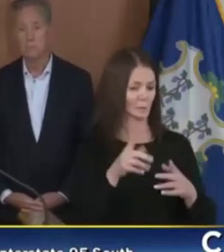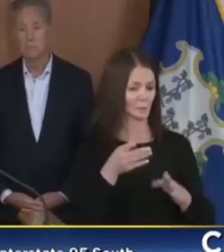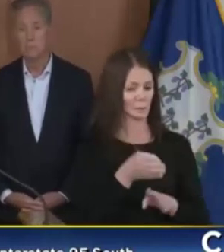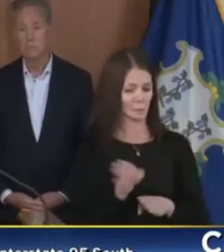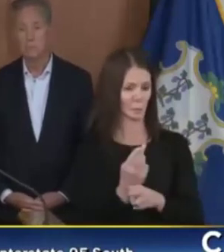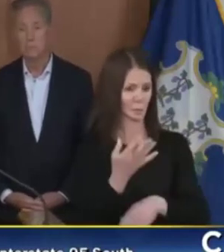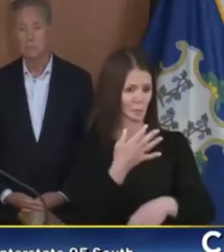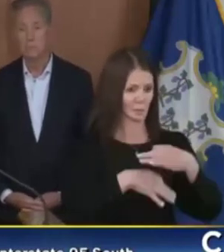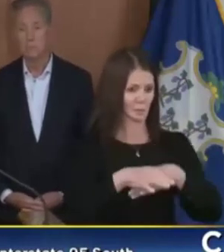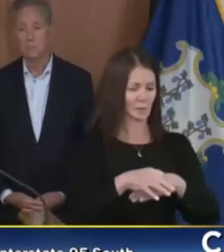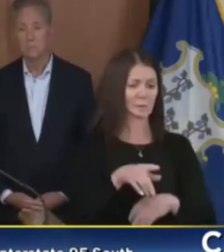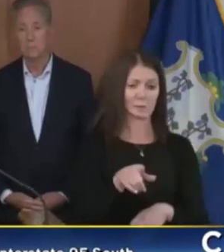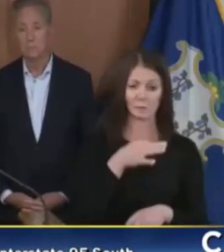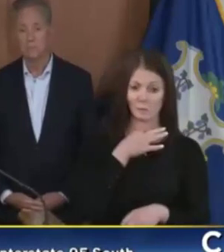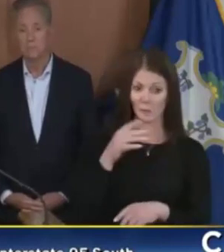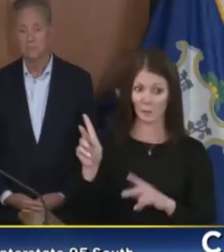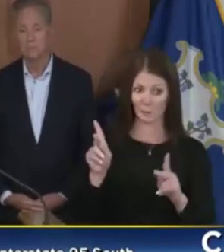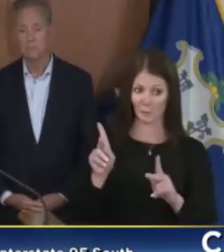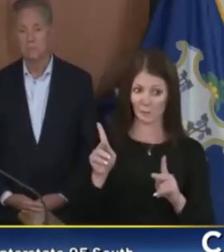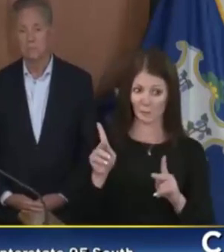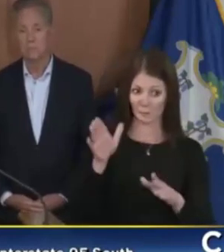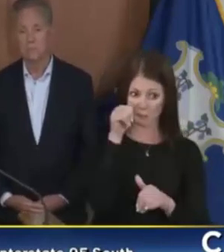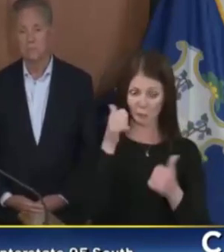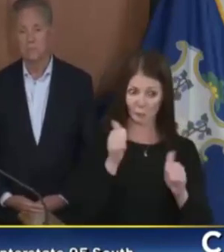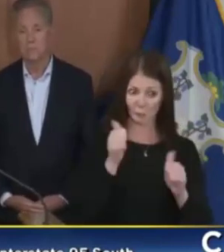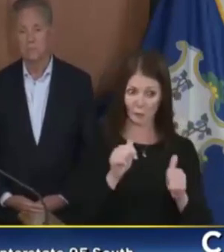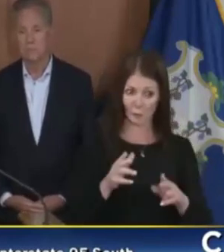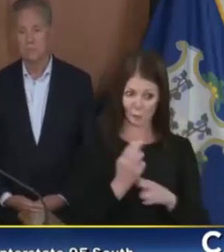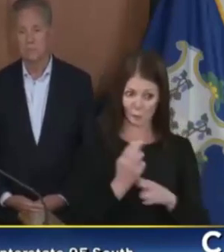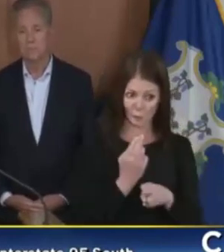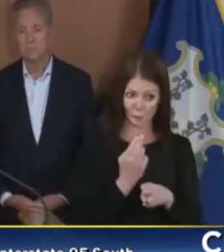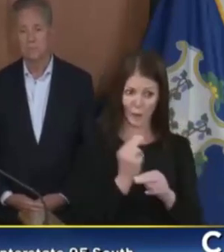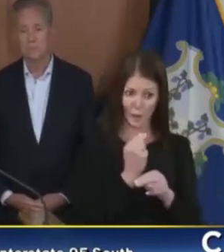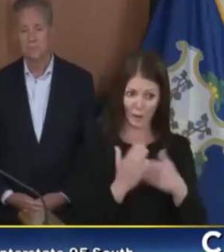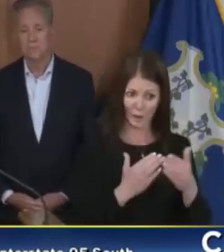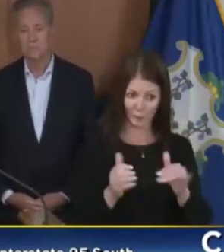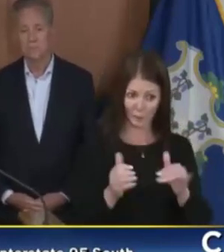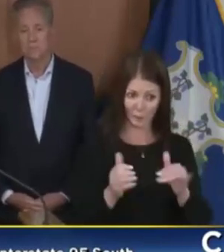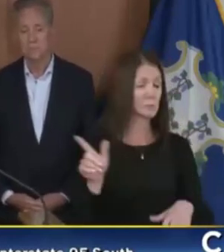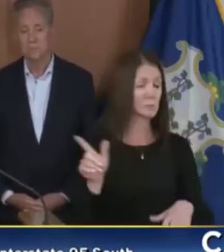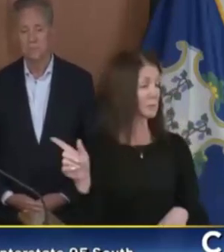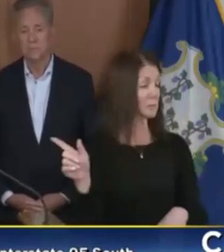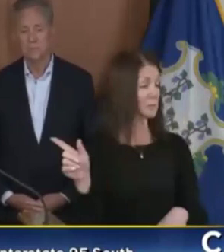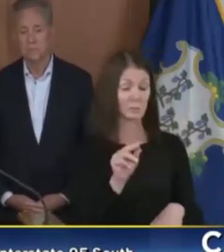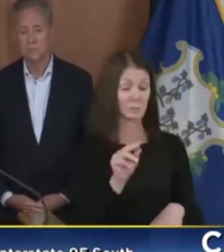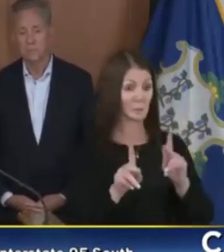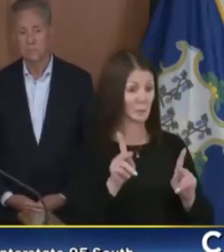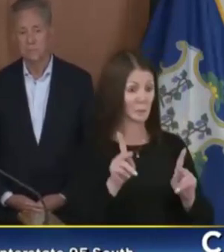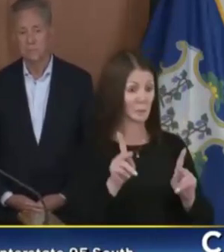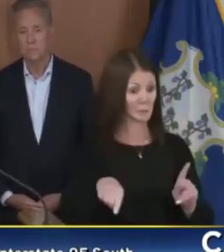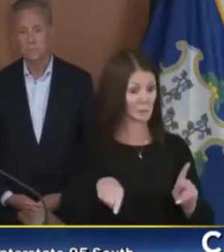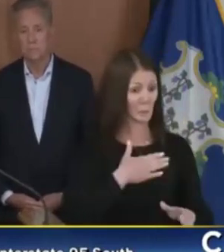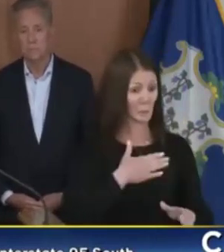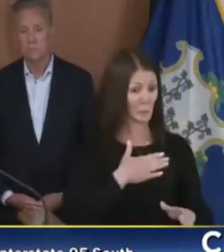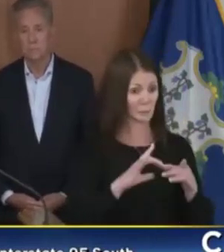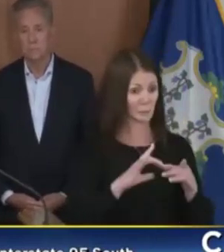Not as much as you would think. People have been complying with that, and we do appreciate the buy-in from the public on that. What efforts are being done to get the